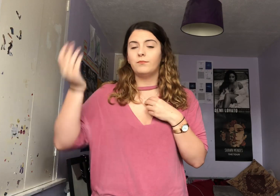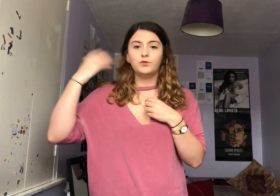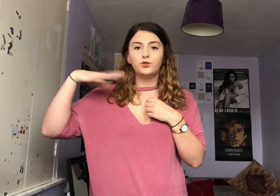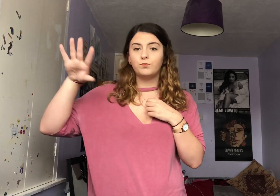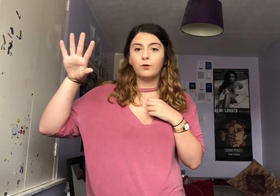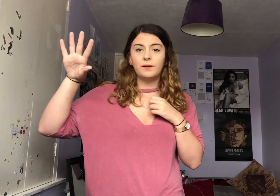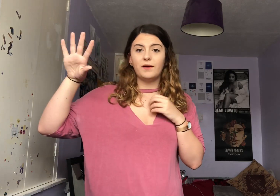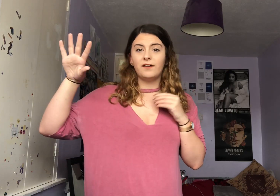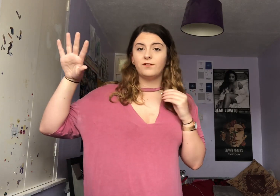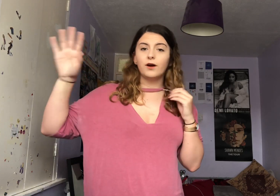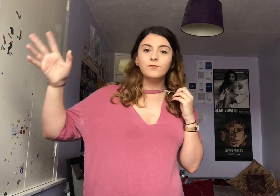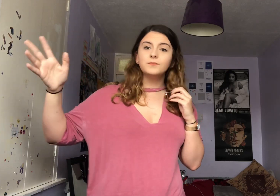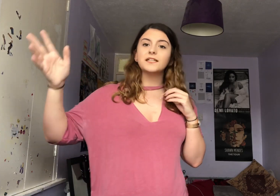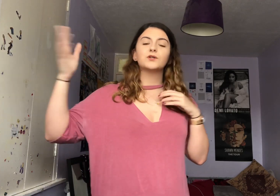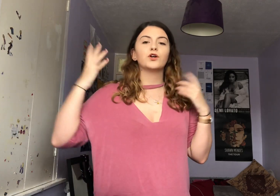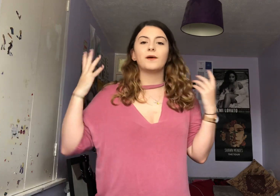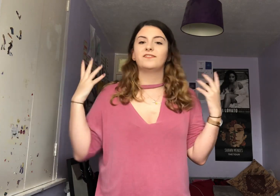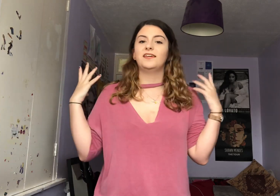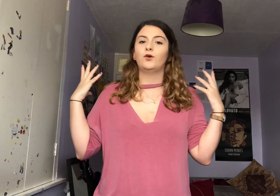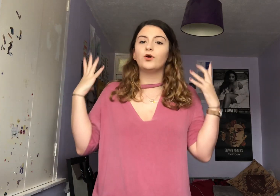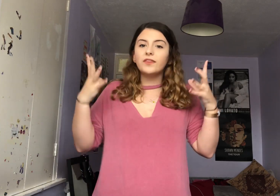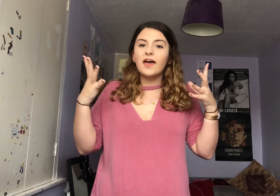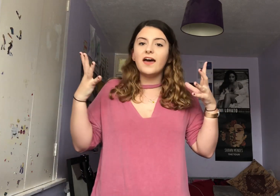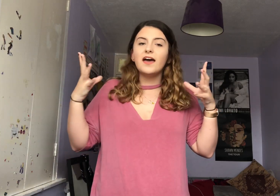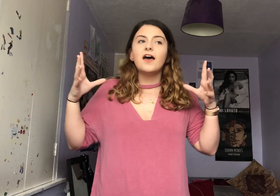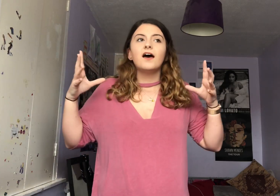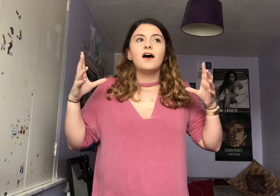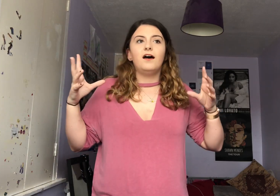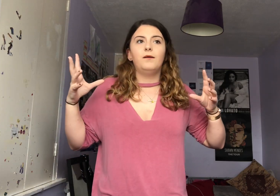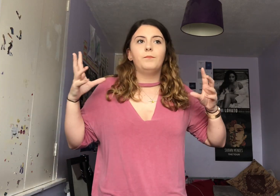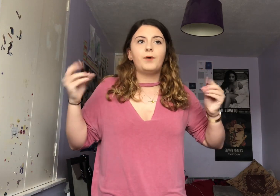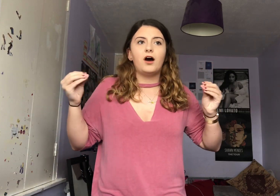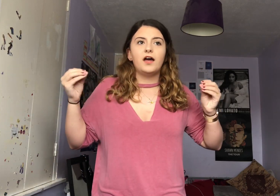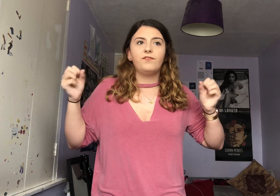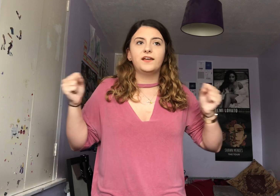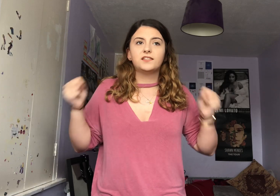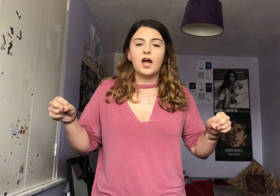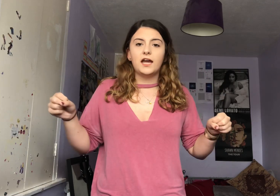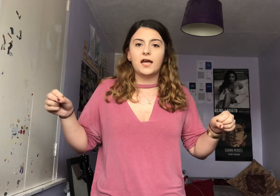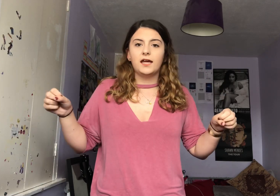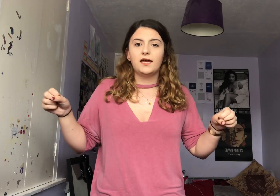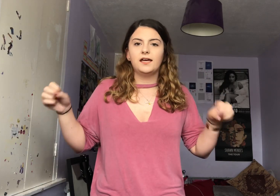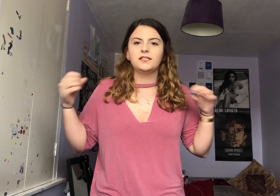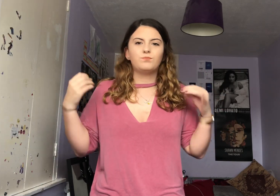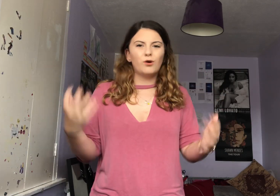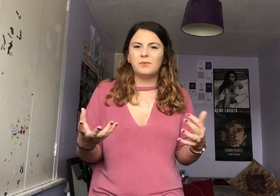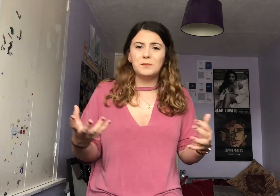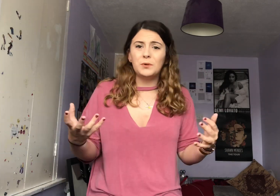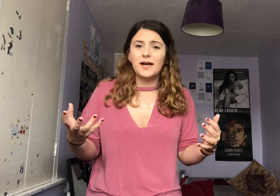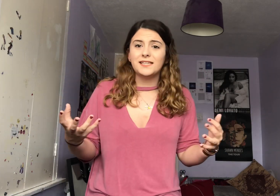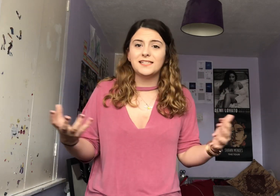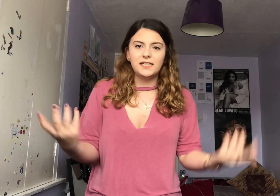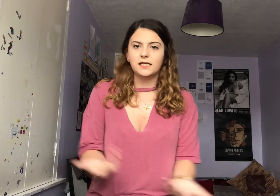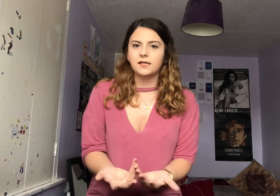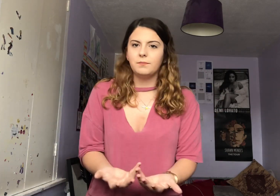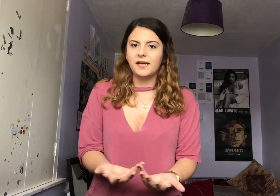You probably might, if you come from TikTok, you might have seen it on there, but if they sign it, it's probably more SSE than